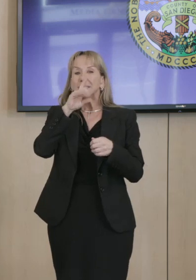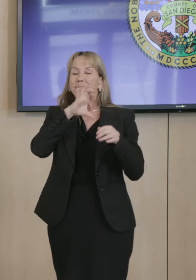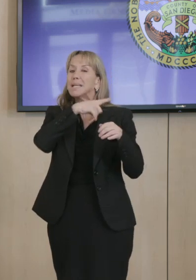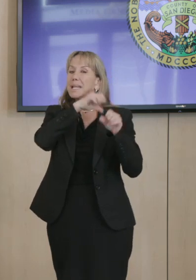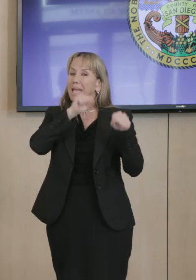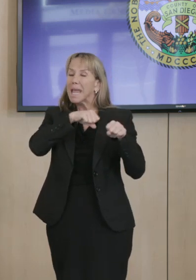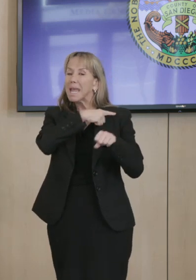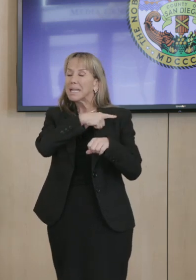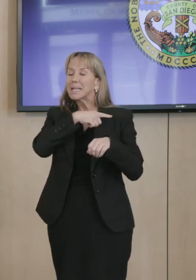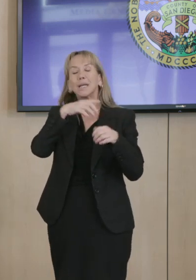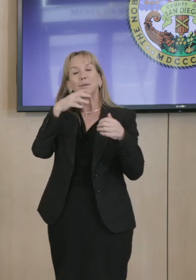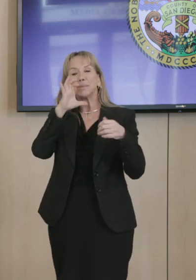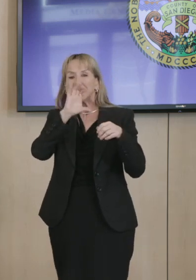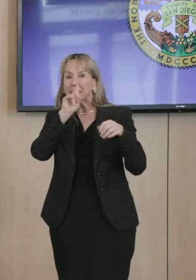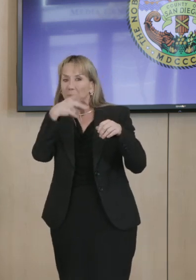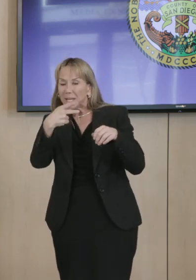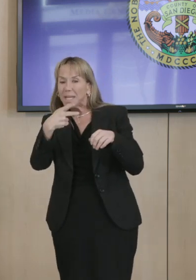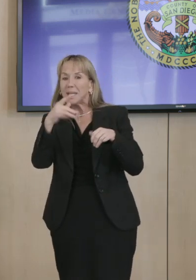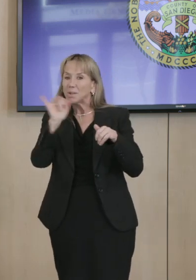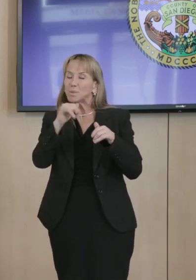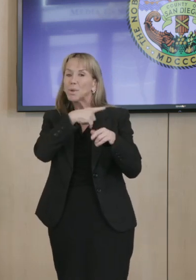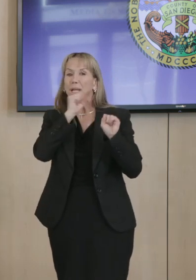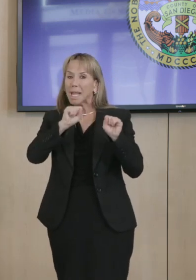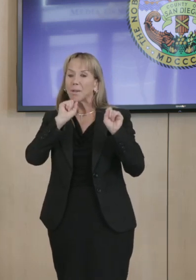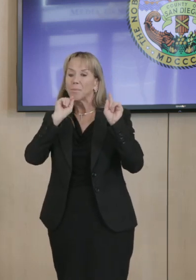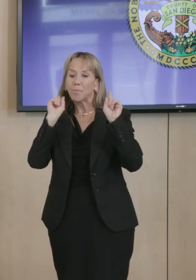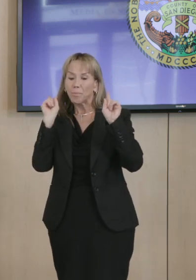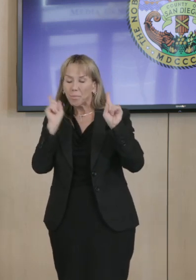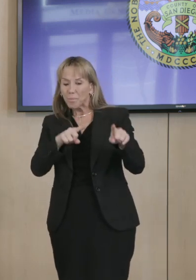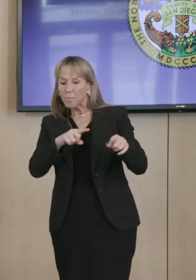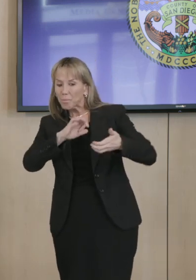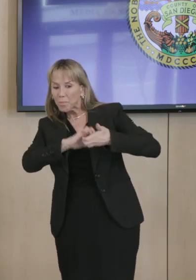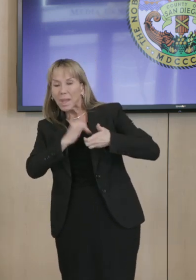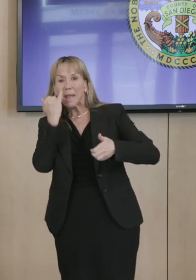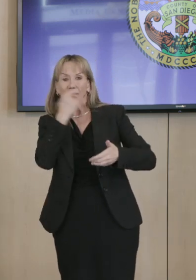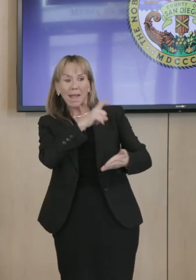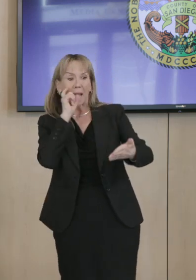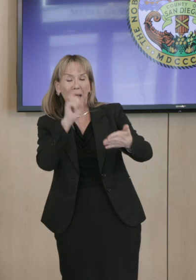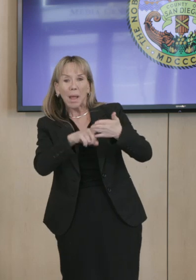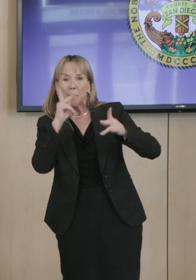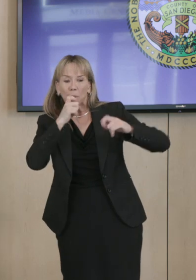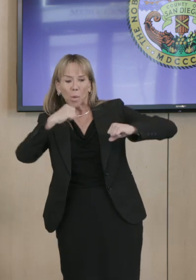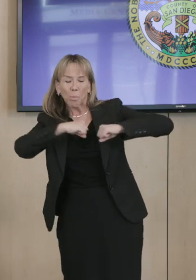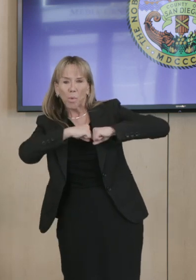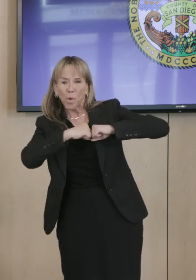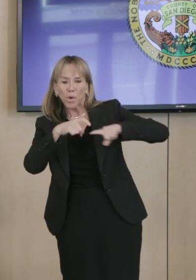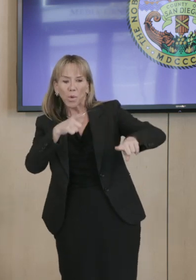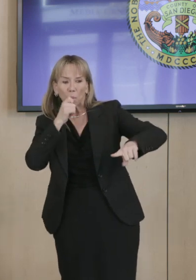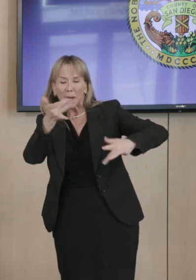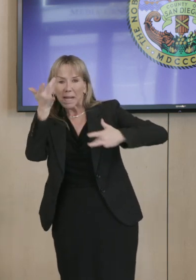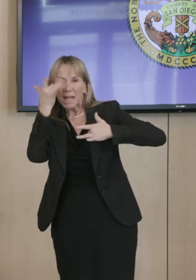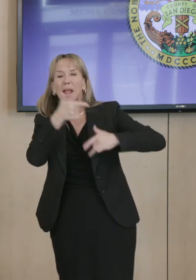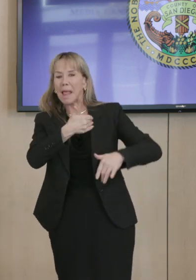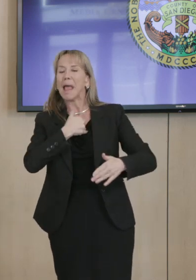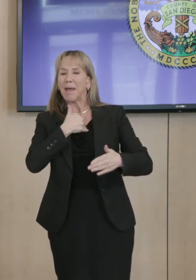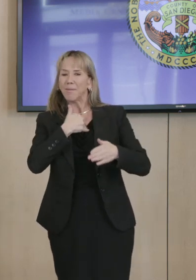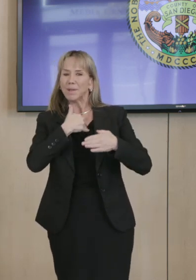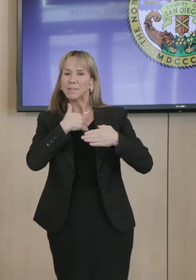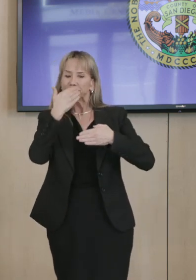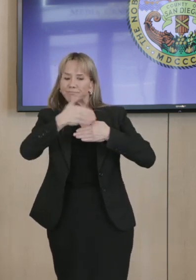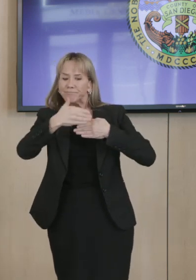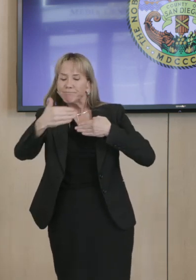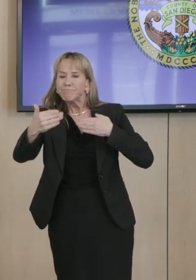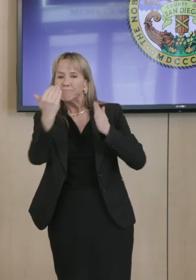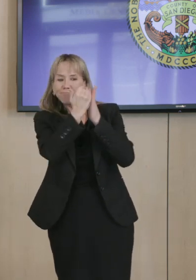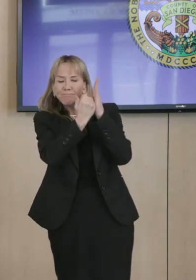and we do work closely with them. When there are individuals that are identified at the border who are ill, there are mechanisms in place to make sure that they